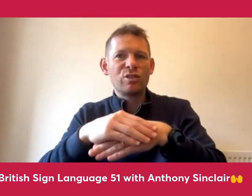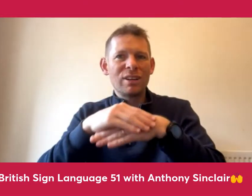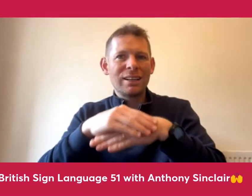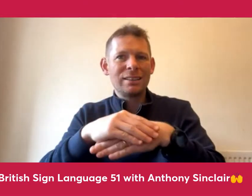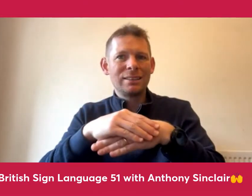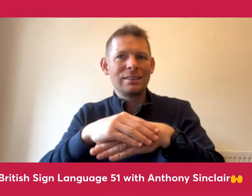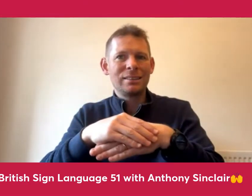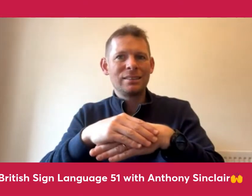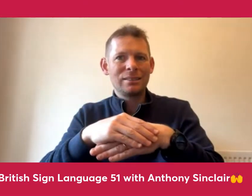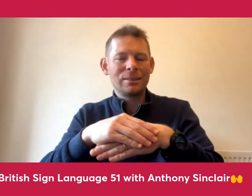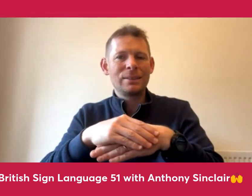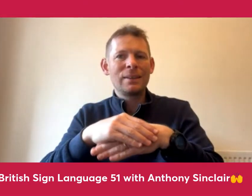or with friends,